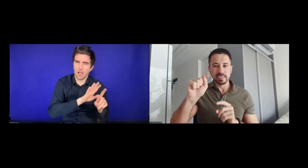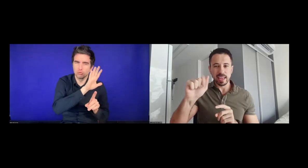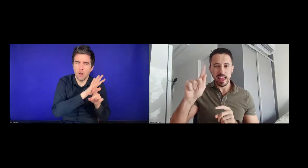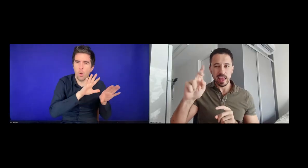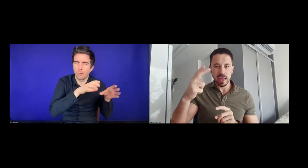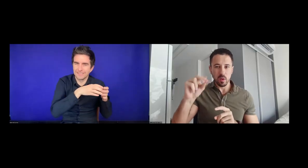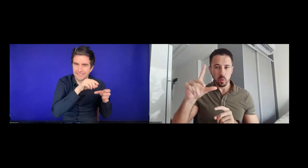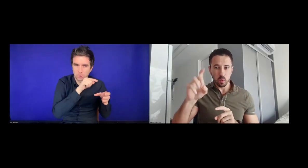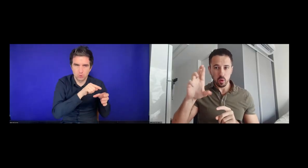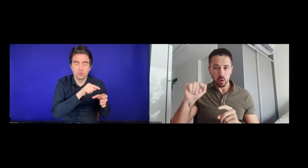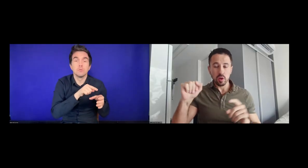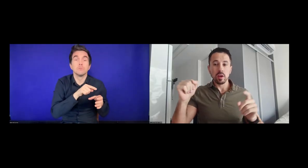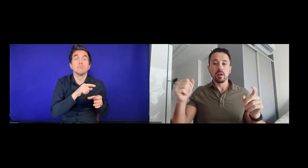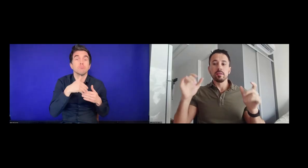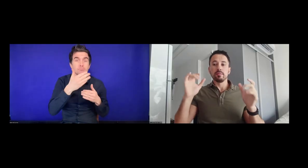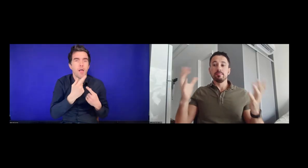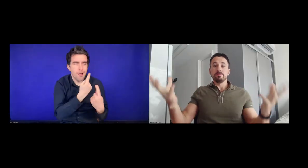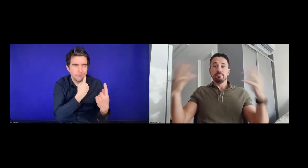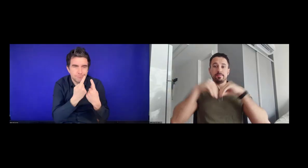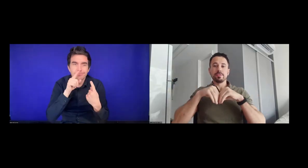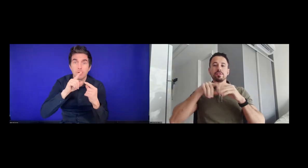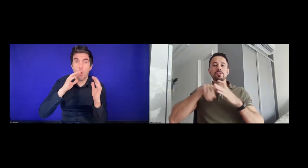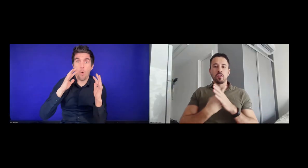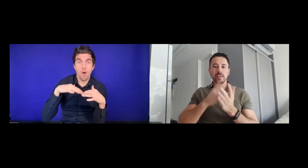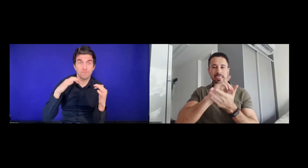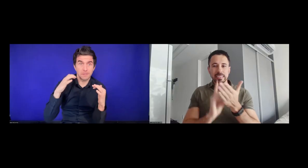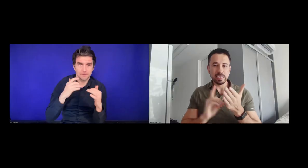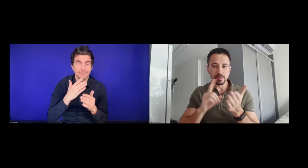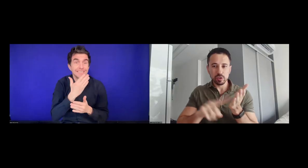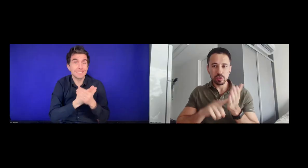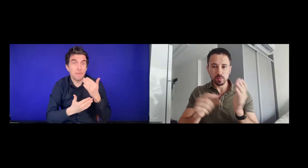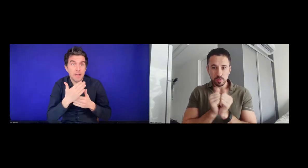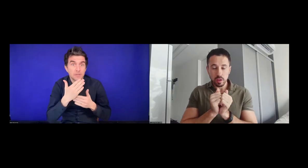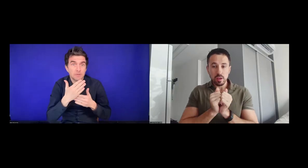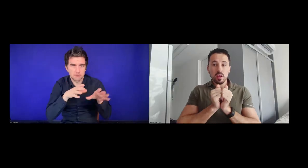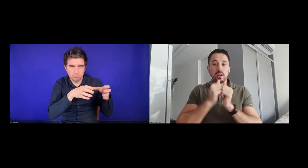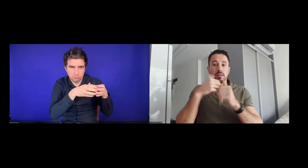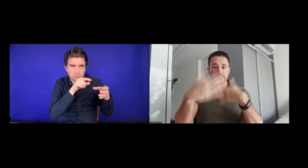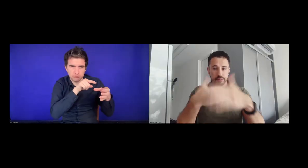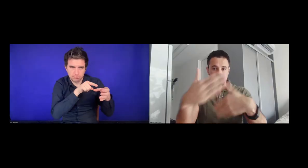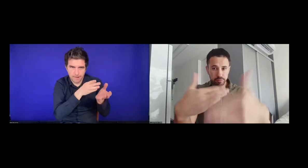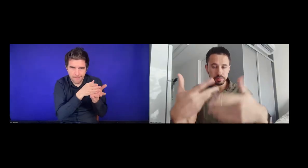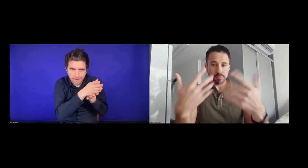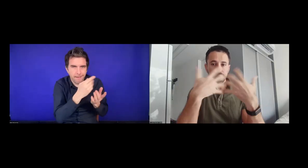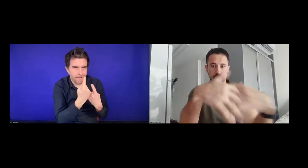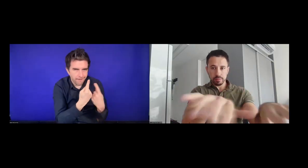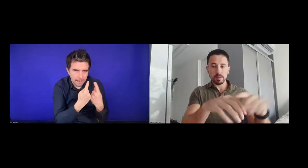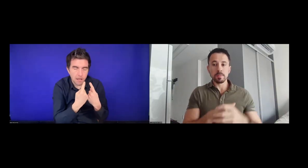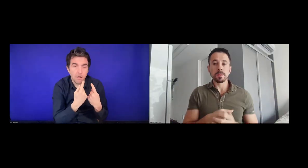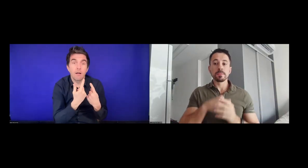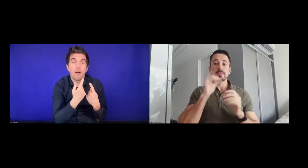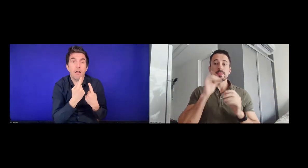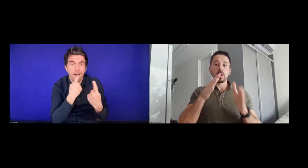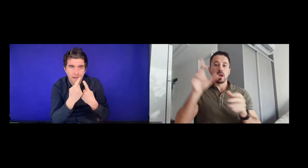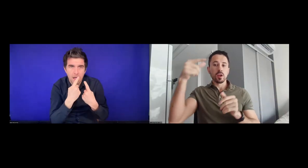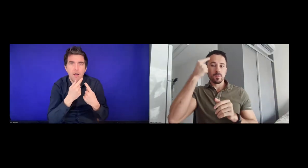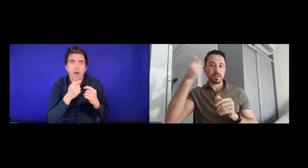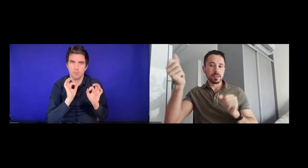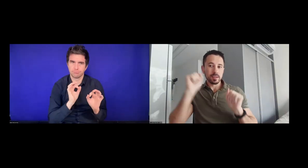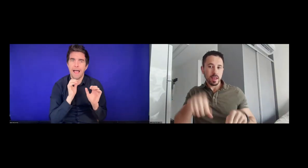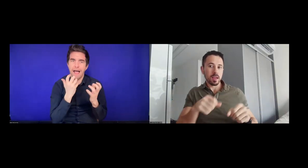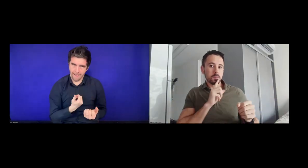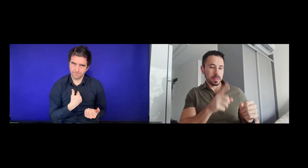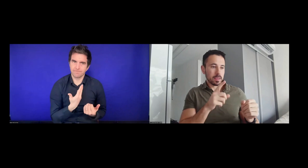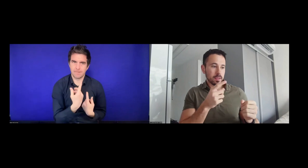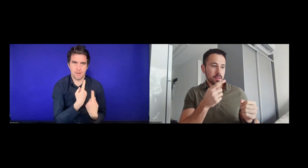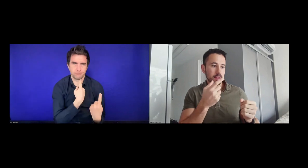entities. So it was important to kind of essentially have stakeholders and start to kind of design a process together so that we're not